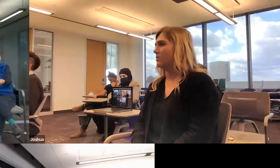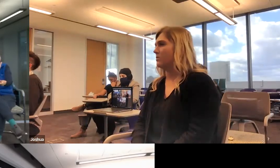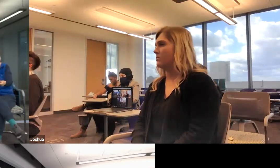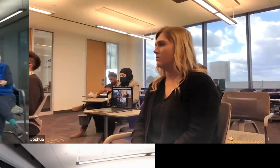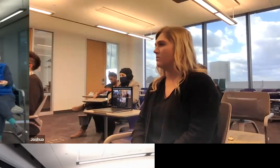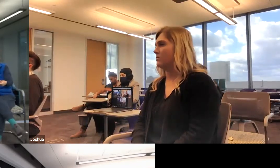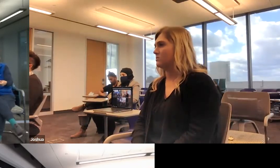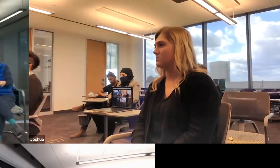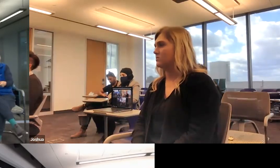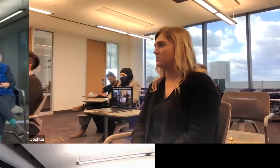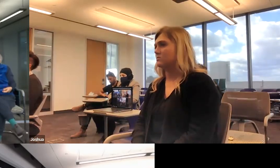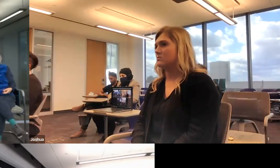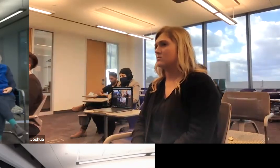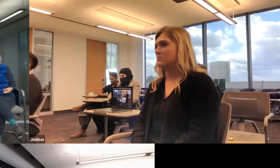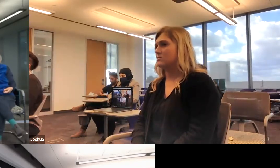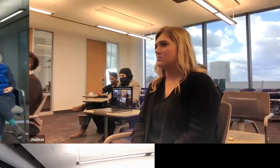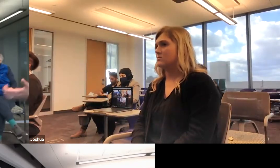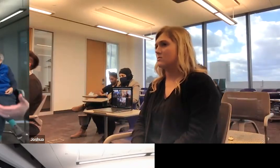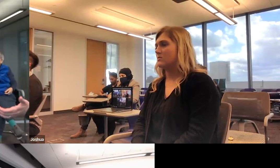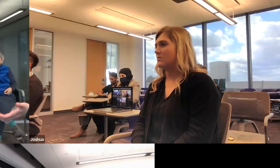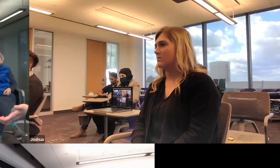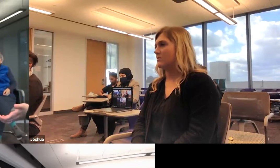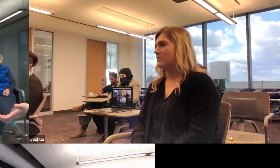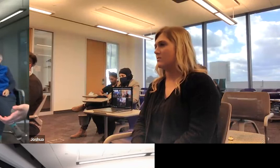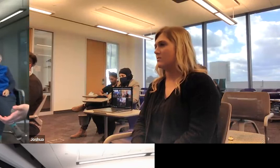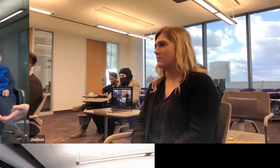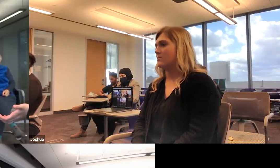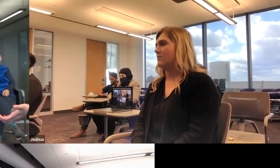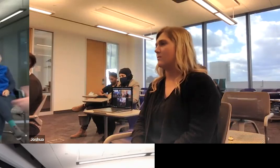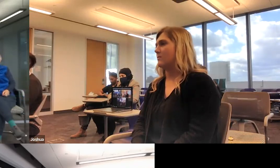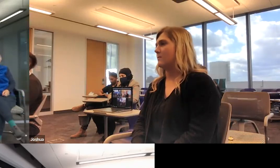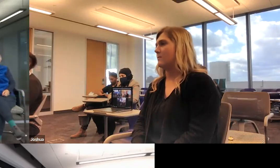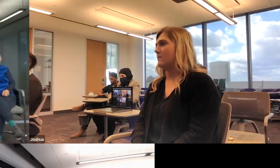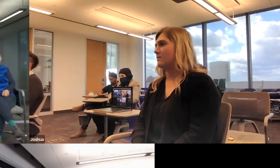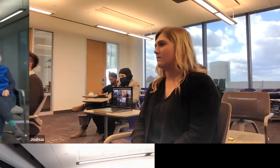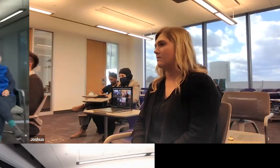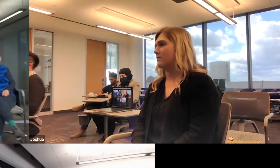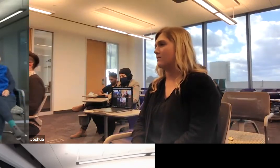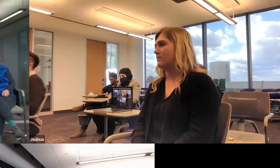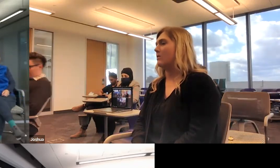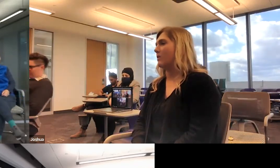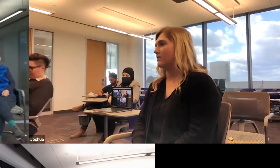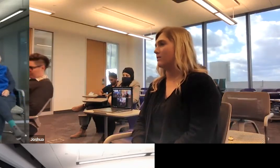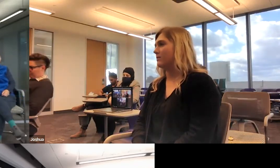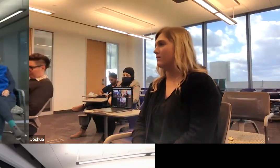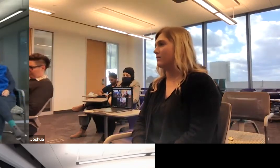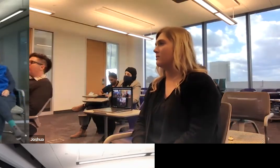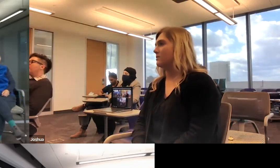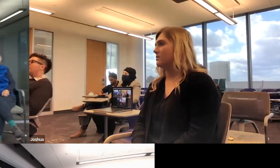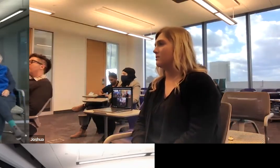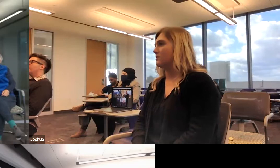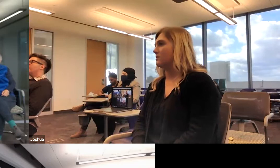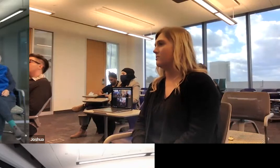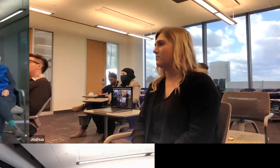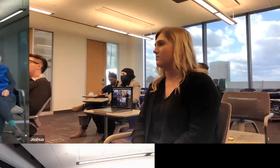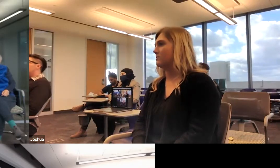He's saying that he'll type something in his phone and then show it to who he's trying to communicate with, not actually sending a text message. Right. If I'm in front